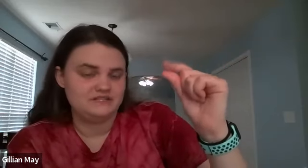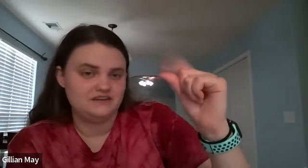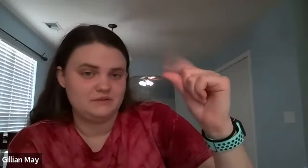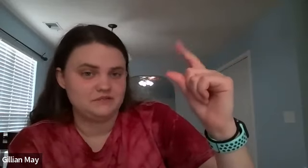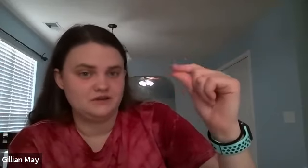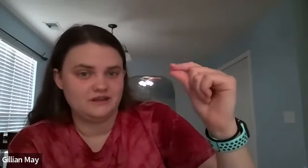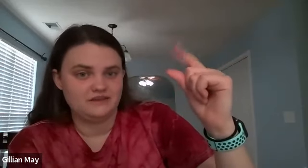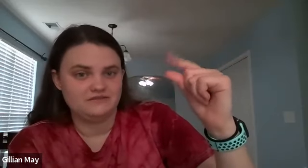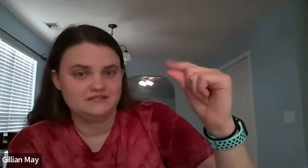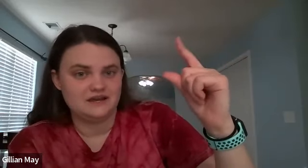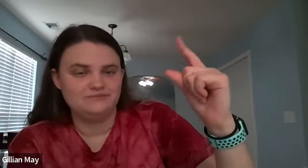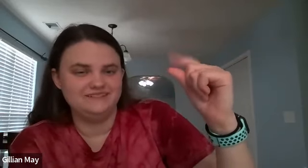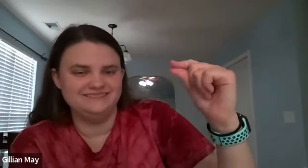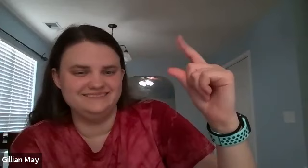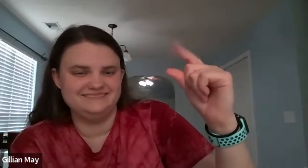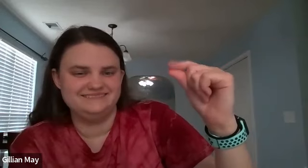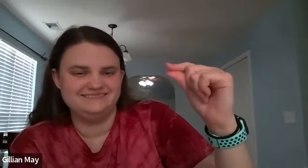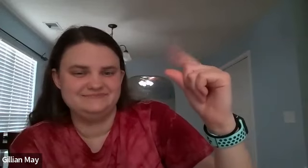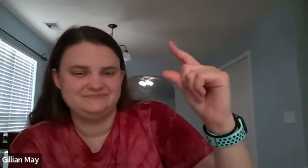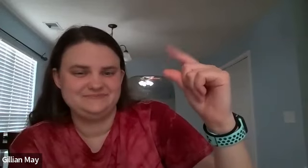of baby shark when I think of this now.